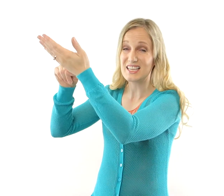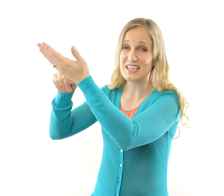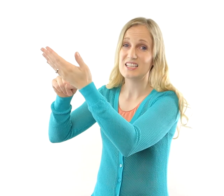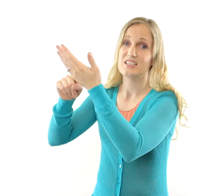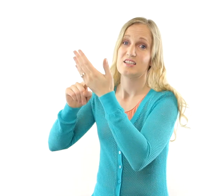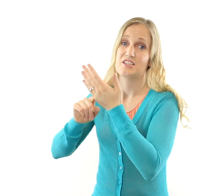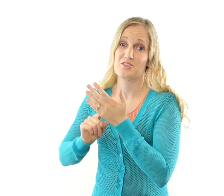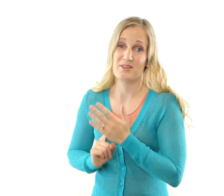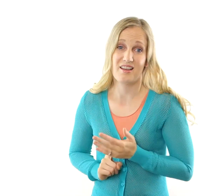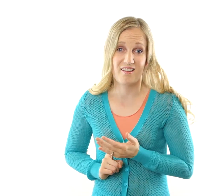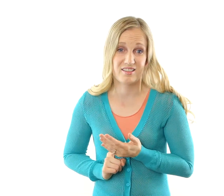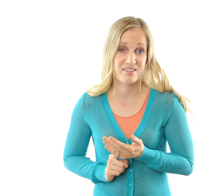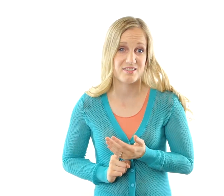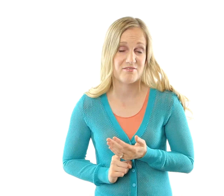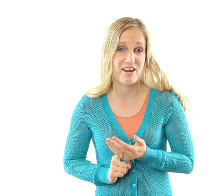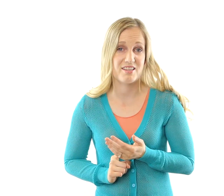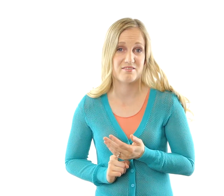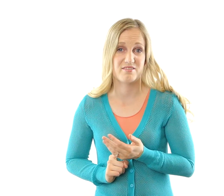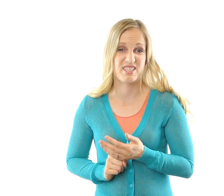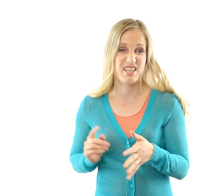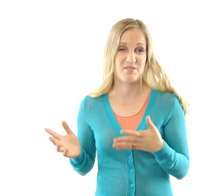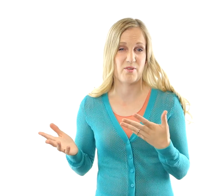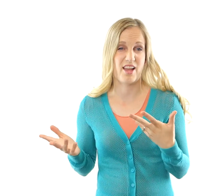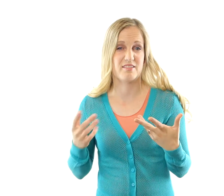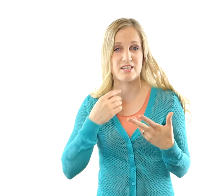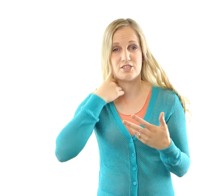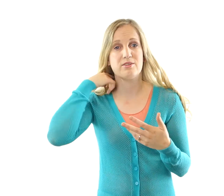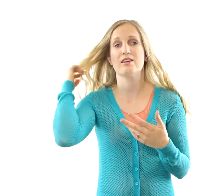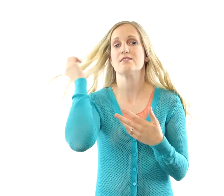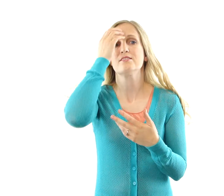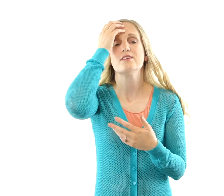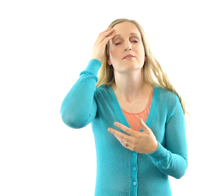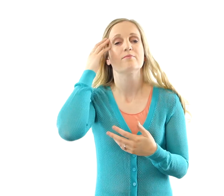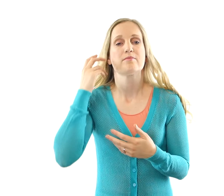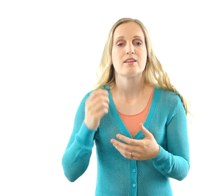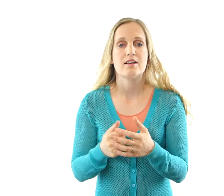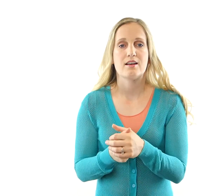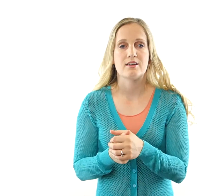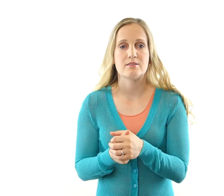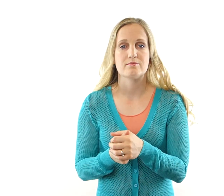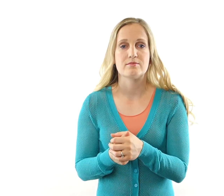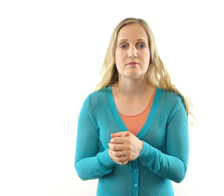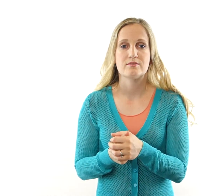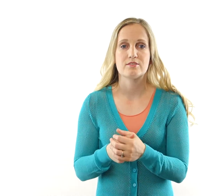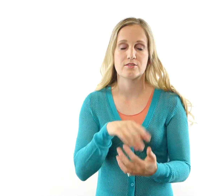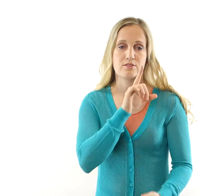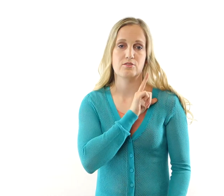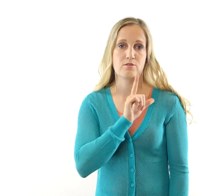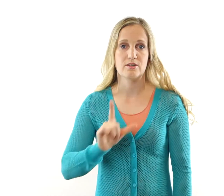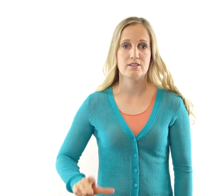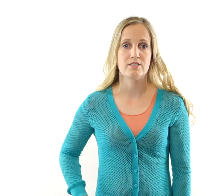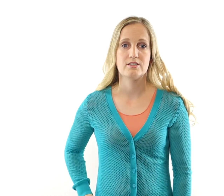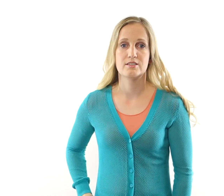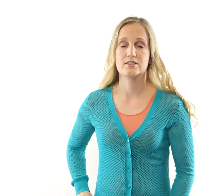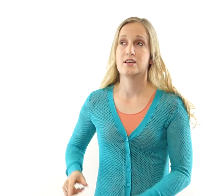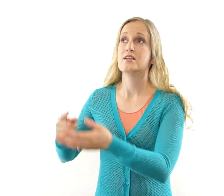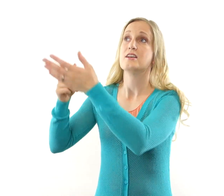He is showing us, right? It's His plan. He's showing us. So the Lord